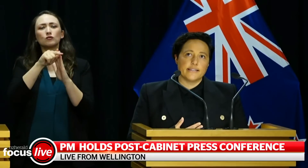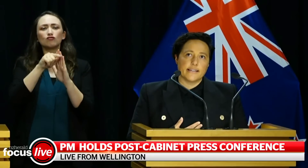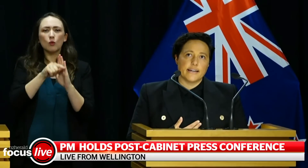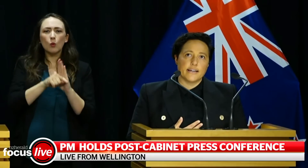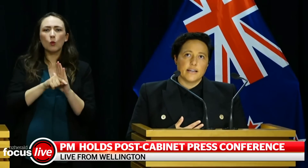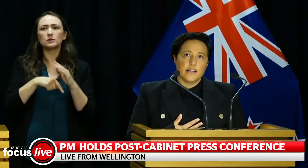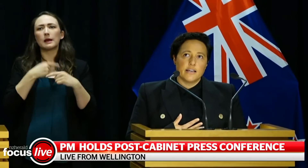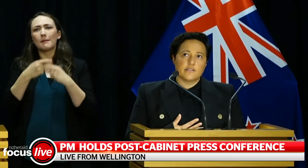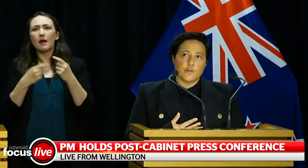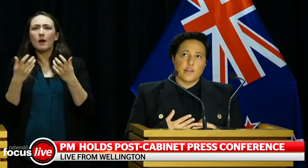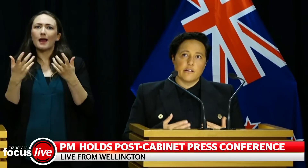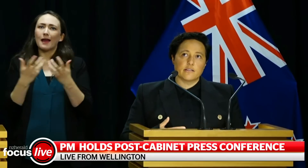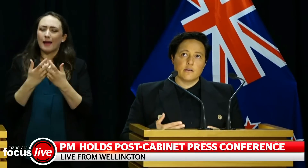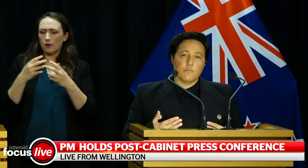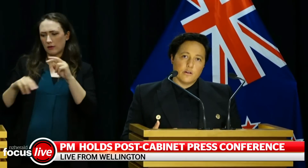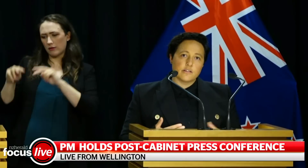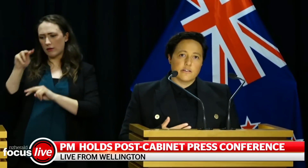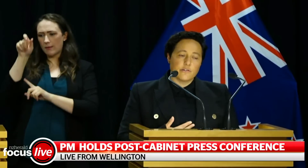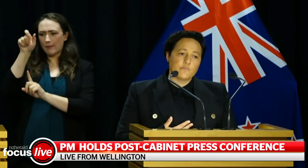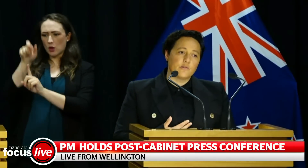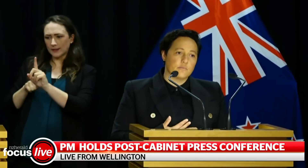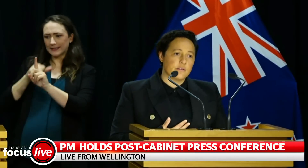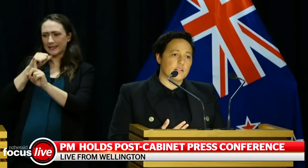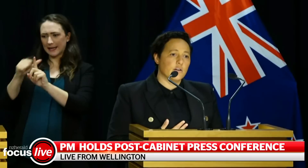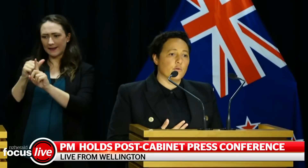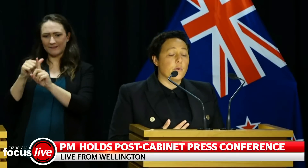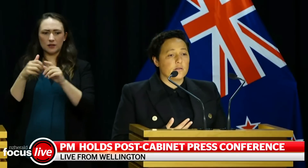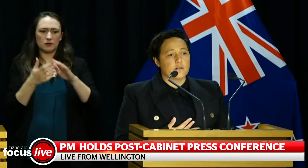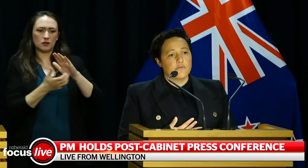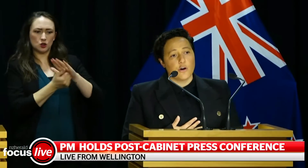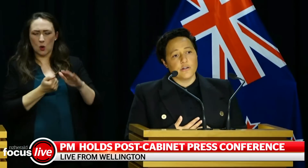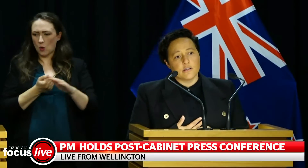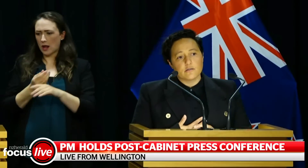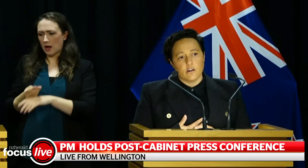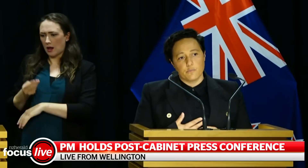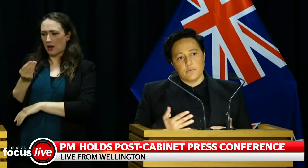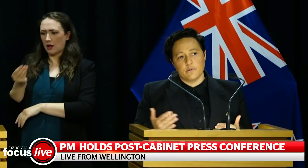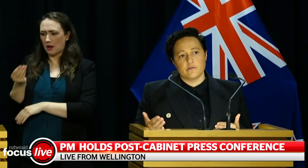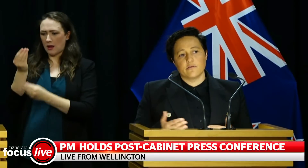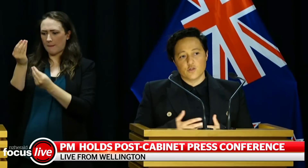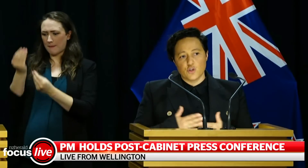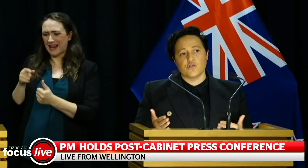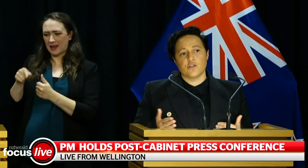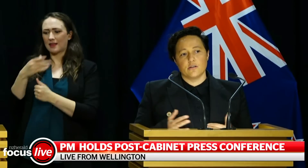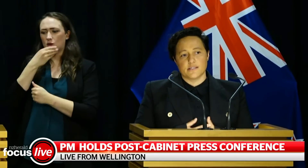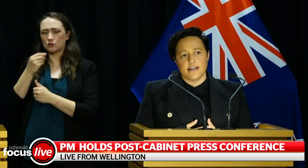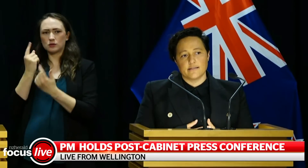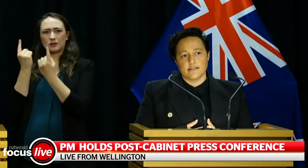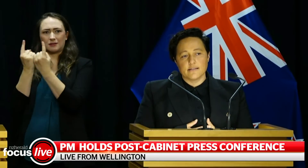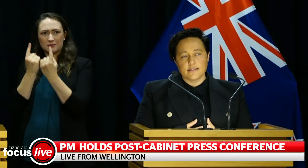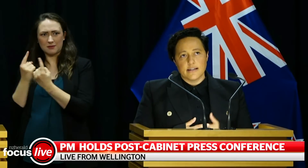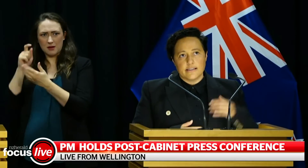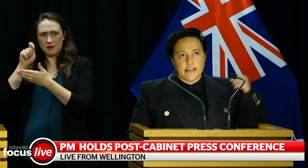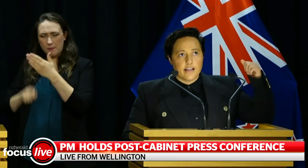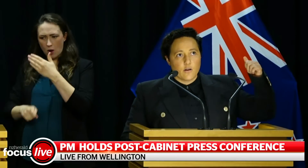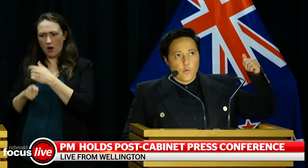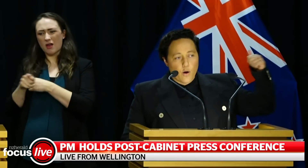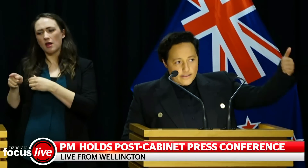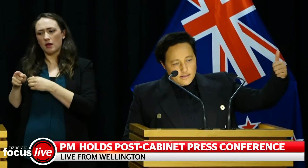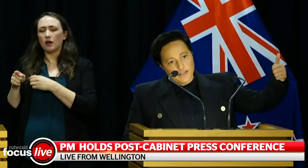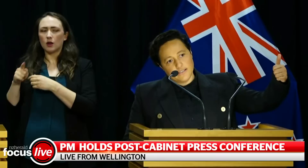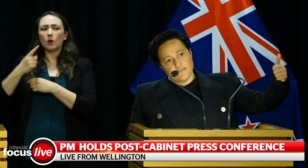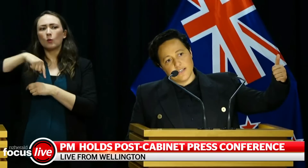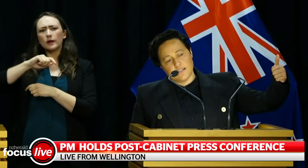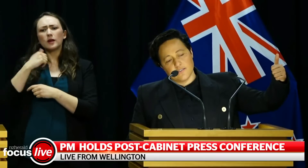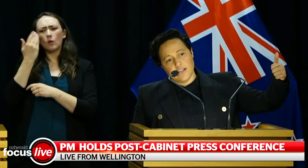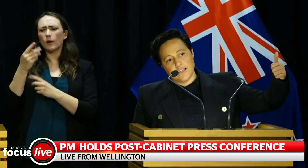at is so there is a positive responsibility or a positive onus on people in certain circumstances that